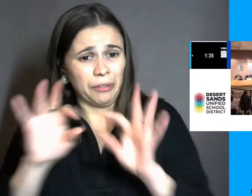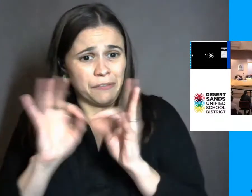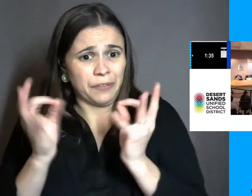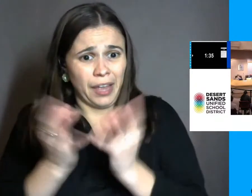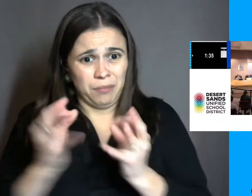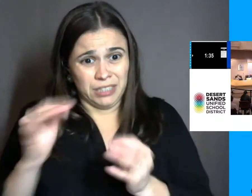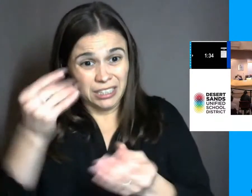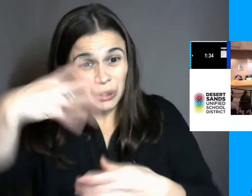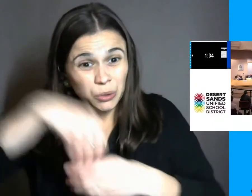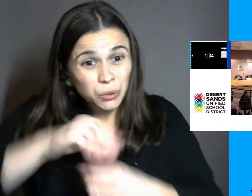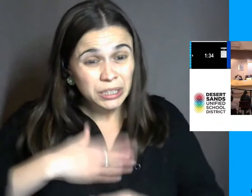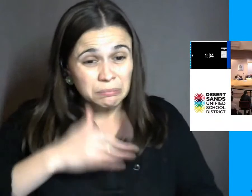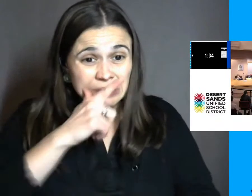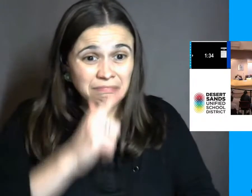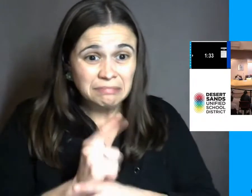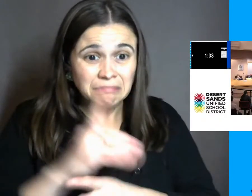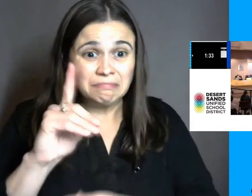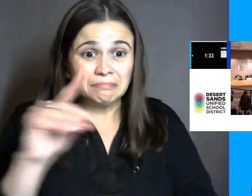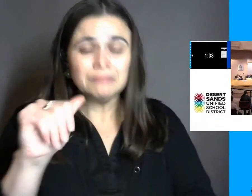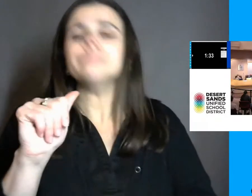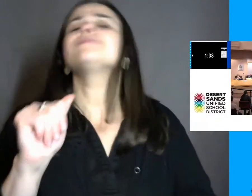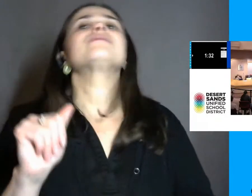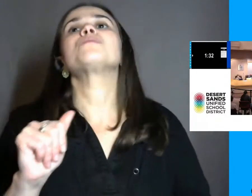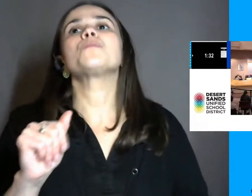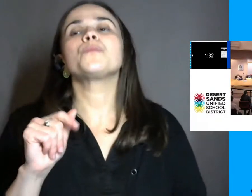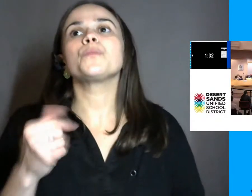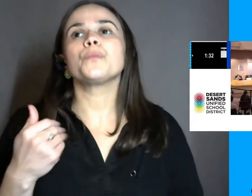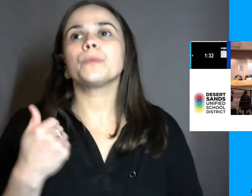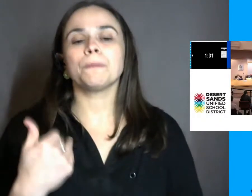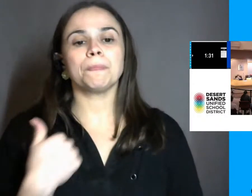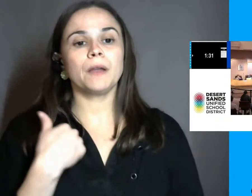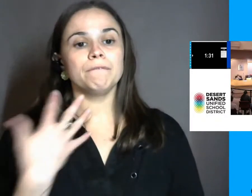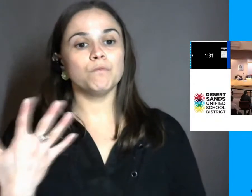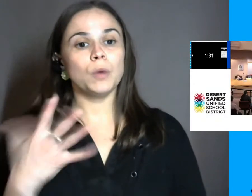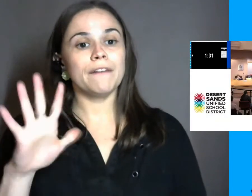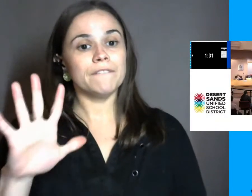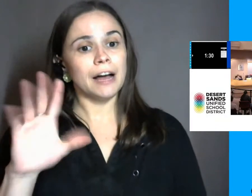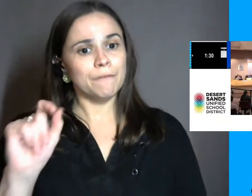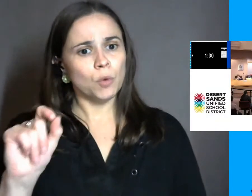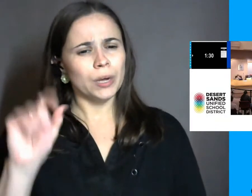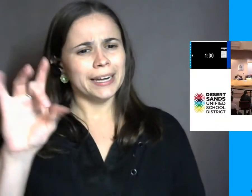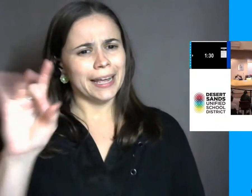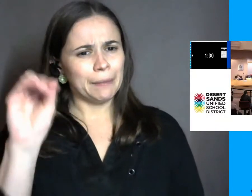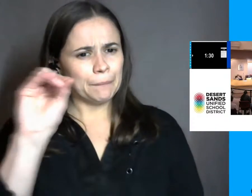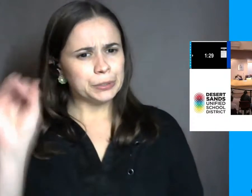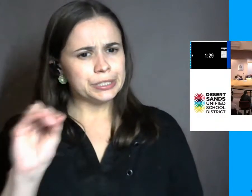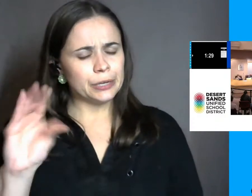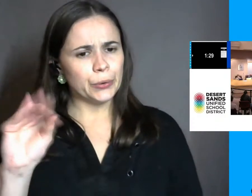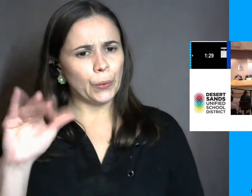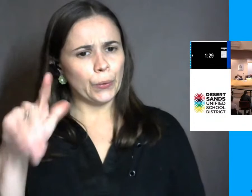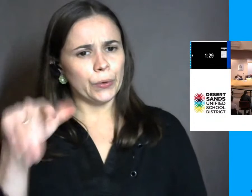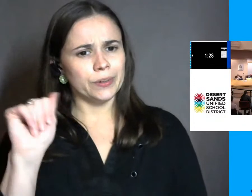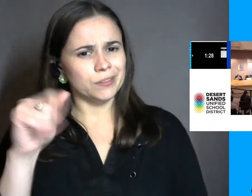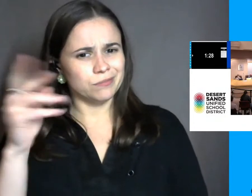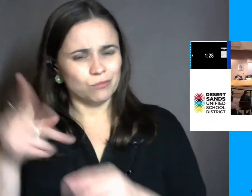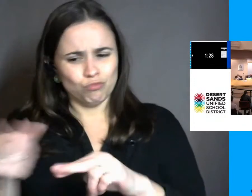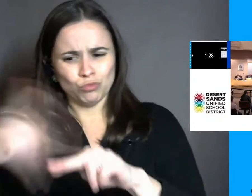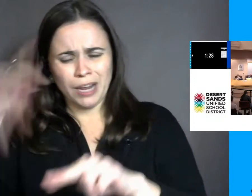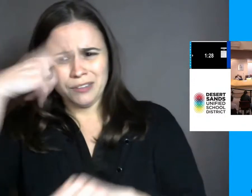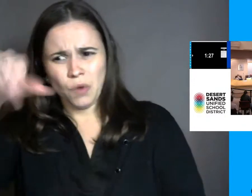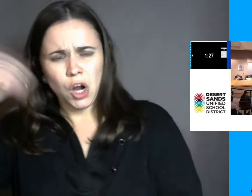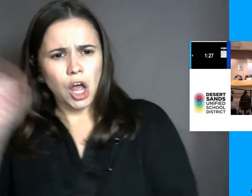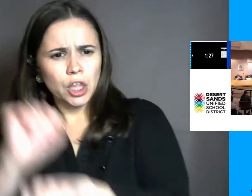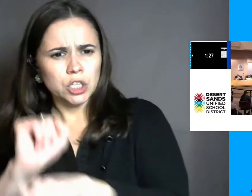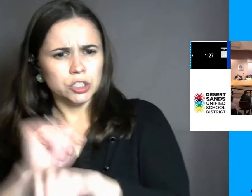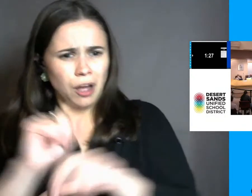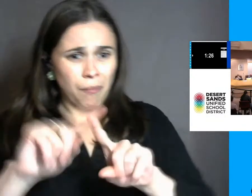gave the recipients a 5.8% COLA raise, and our district wants to give us less than that. What kind of